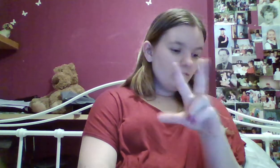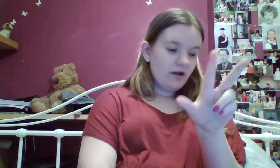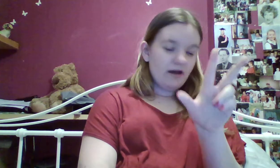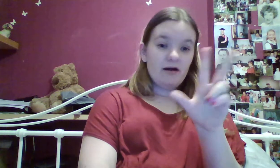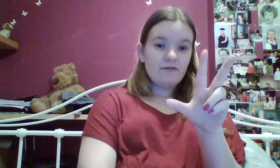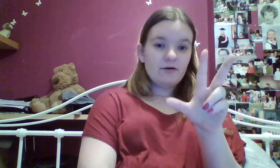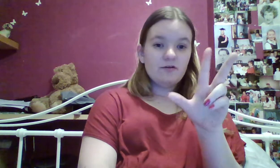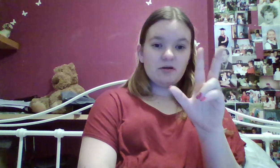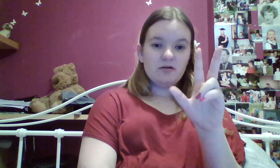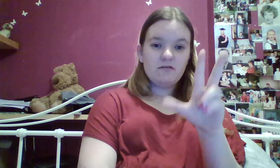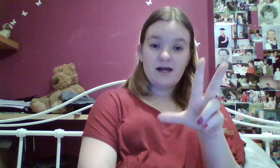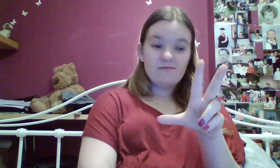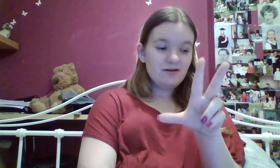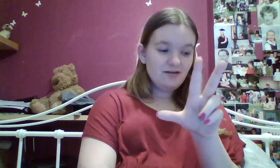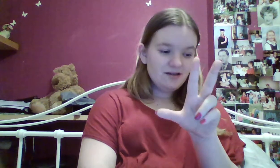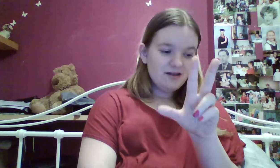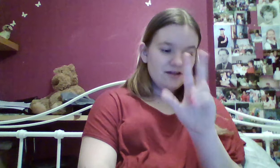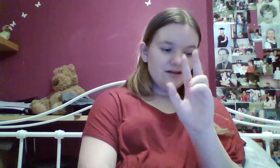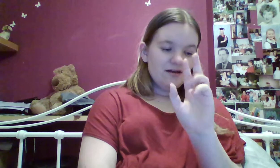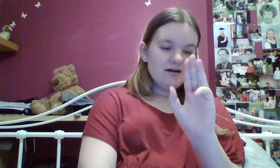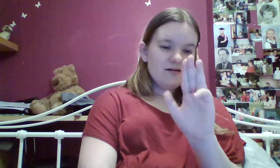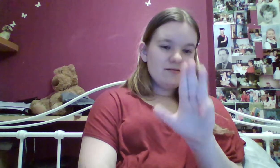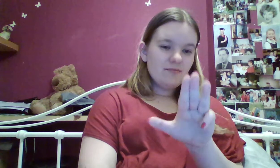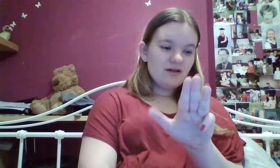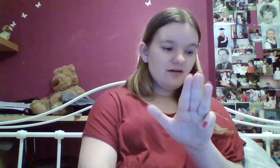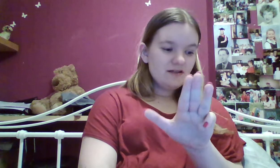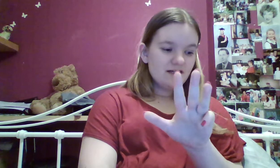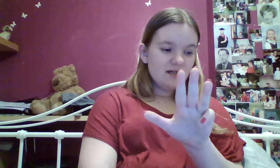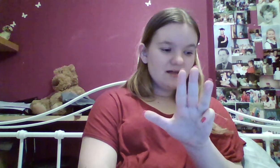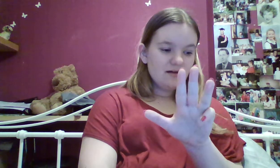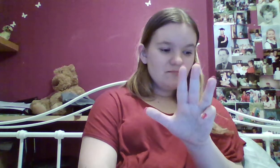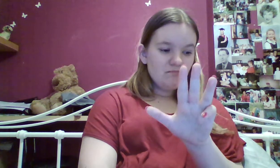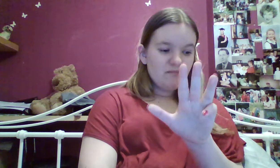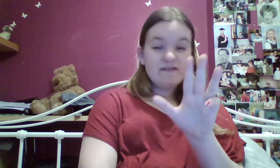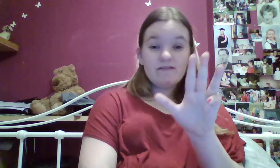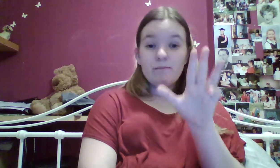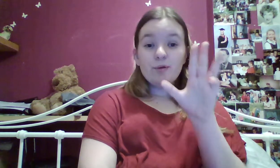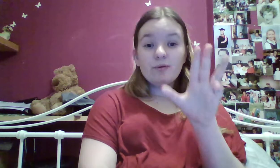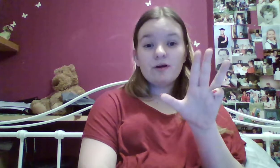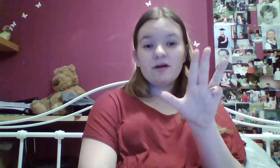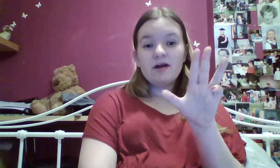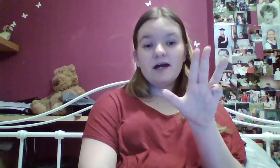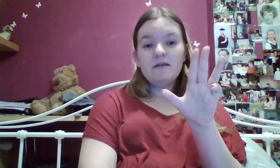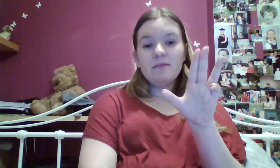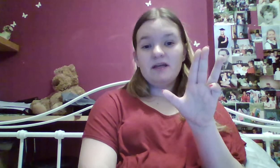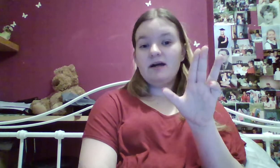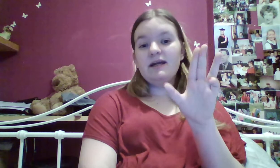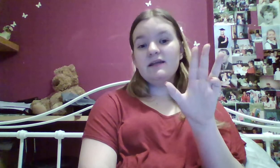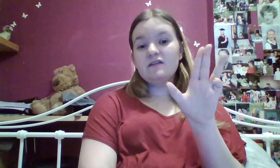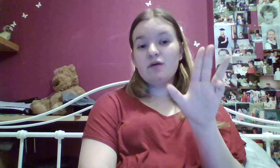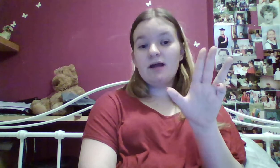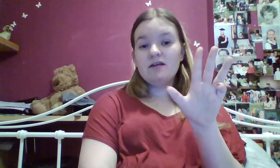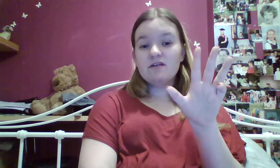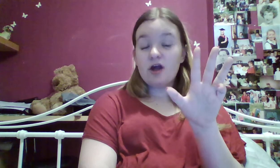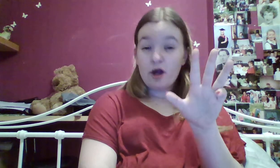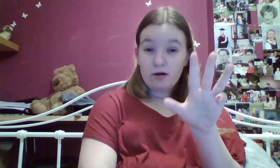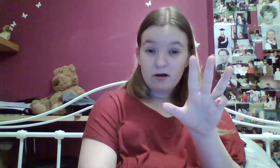like iPhones, because I have one. 19. My favourite book at the minute is Zoella's Girl